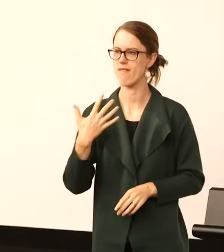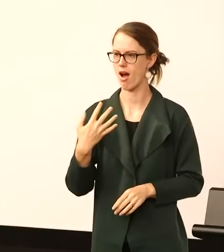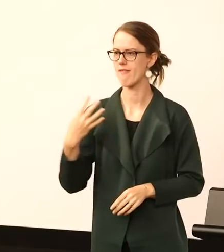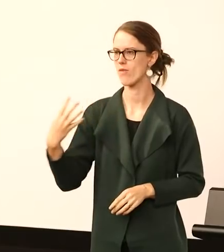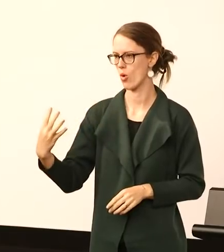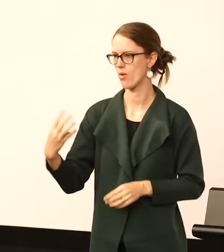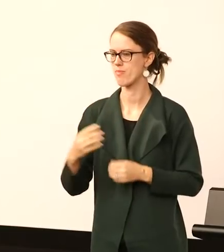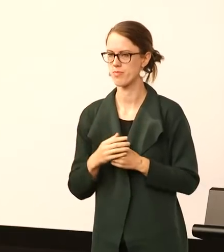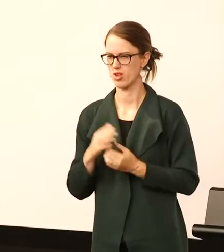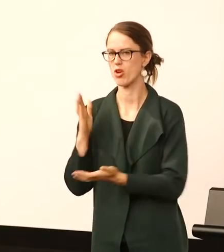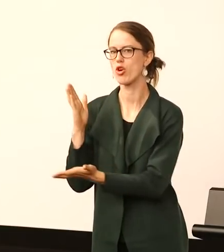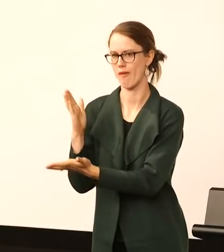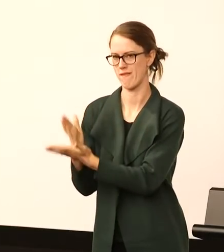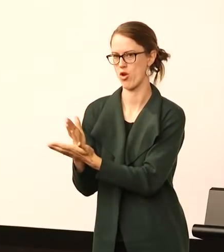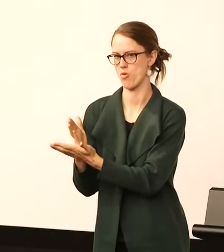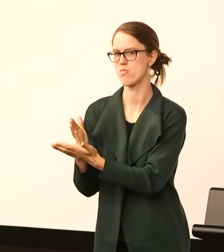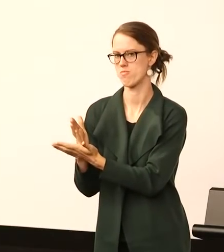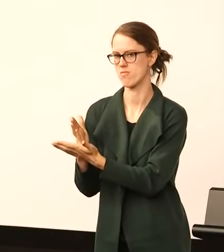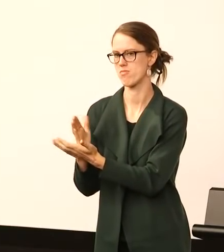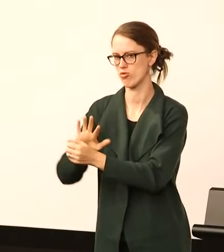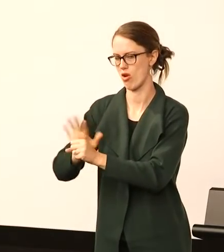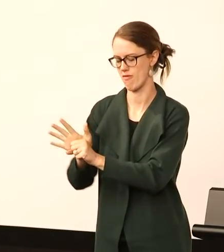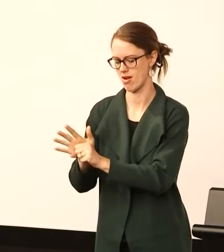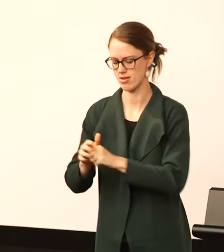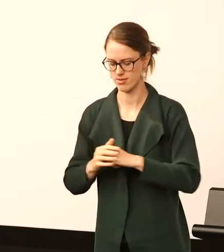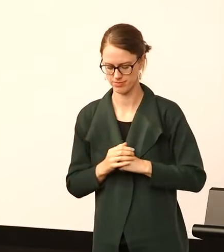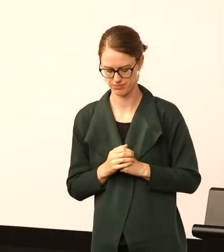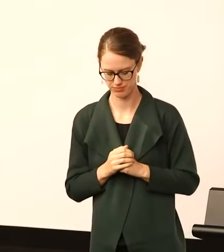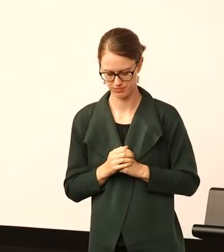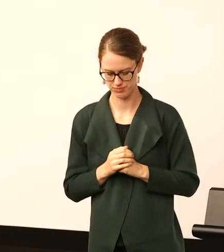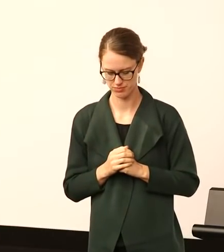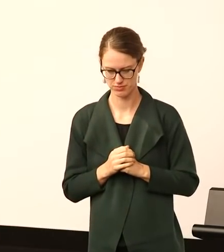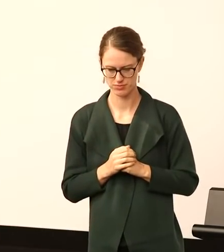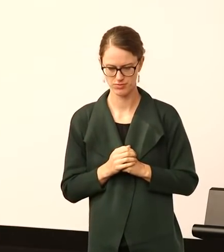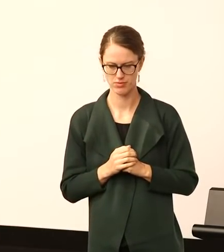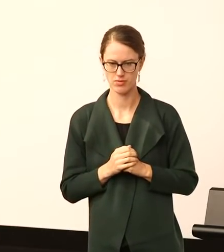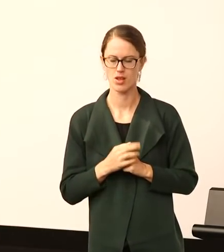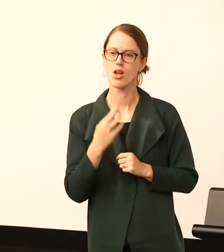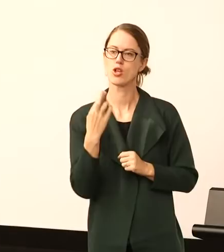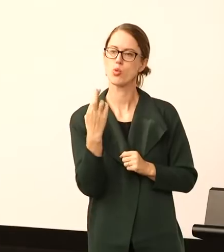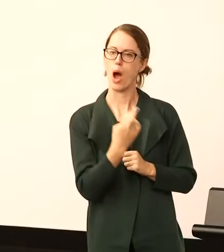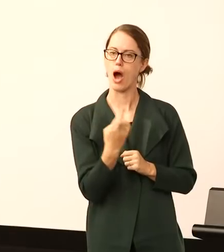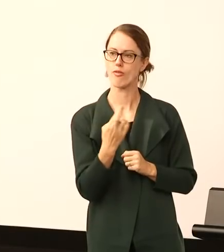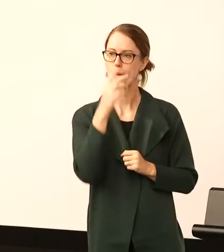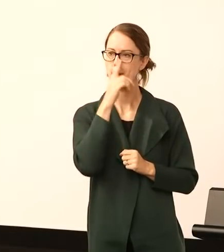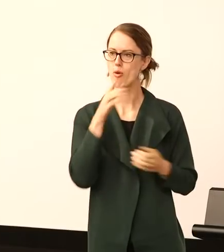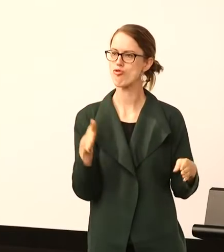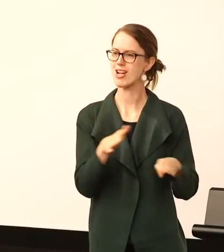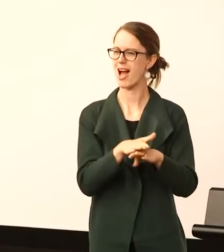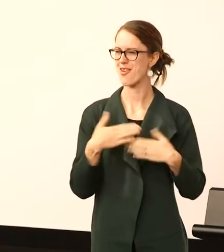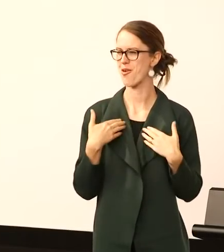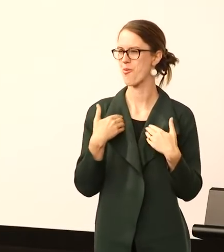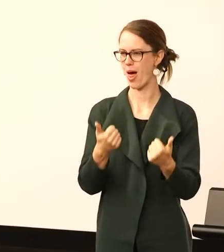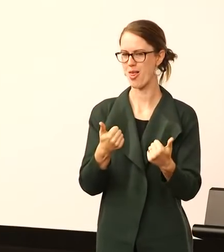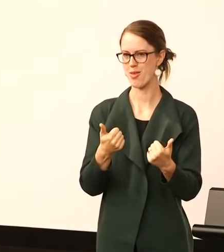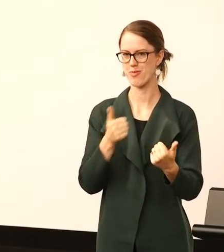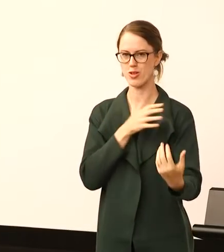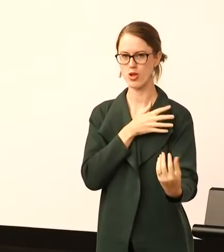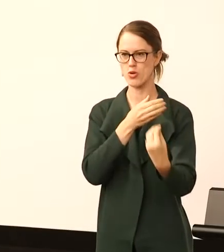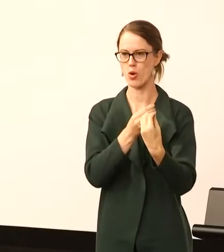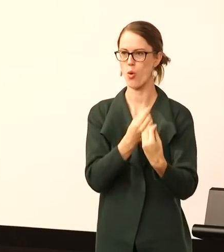1,154 confirmed cases. There are 12 additional recovered cases, and this total is now